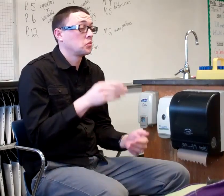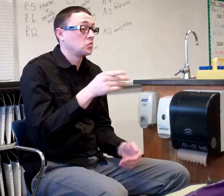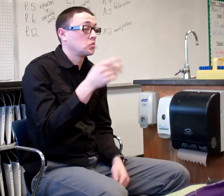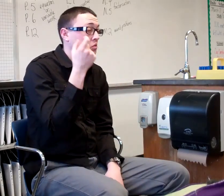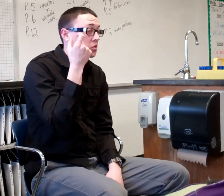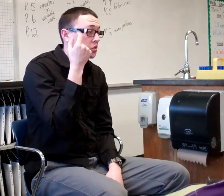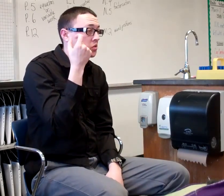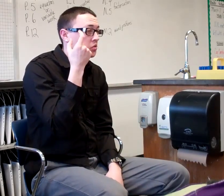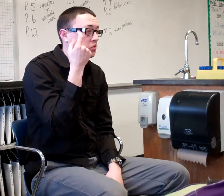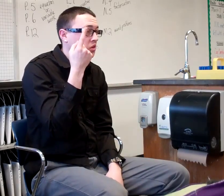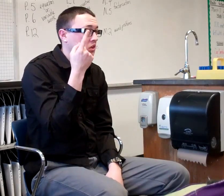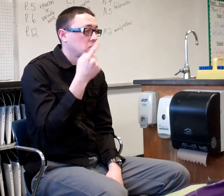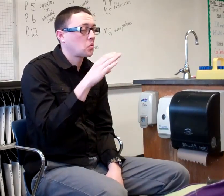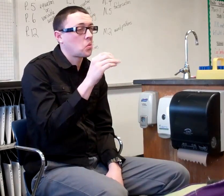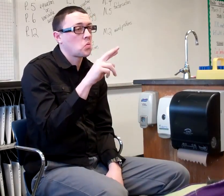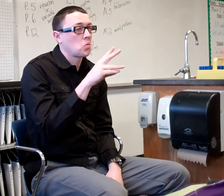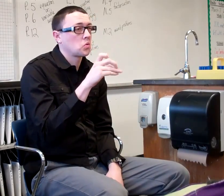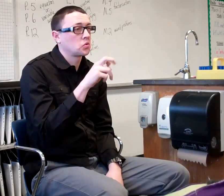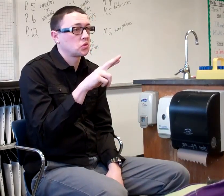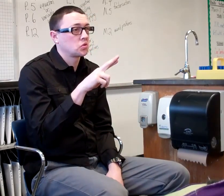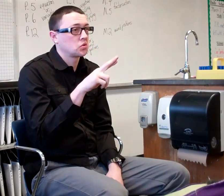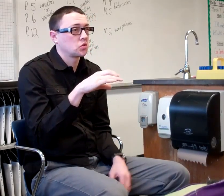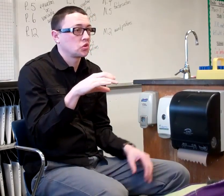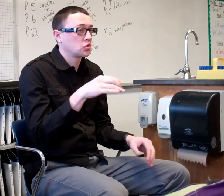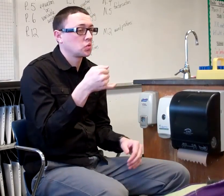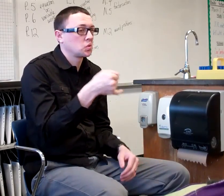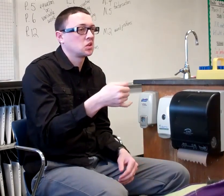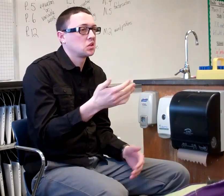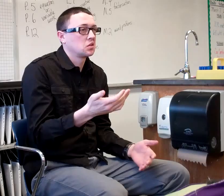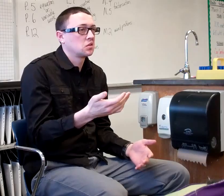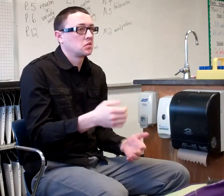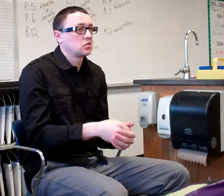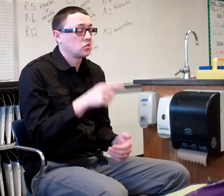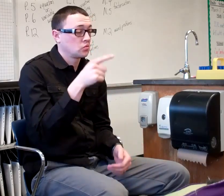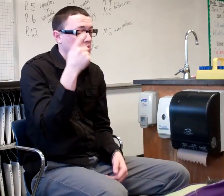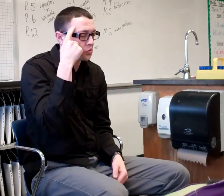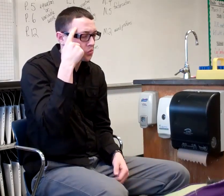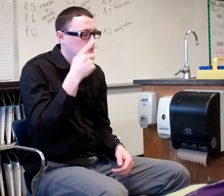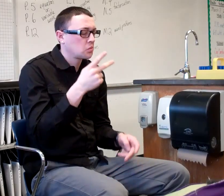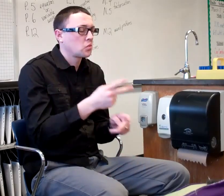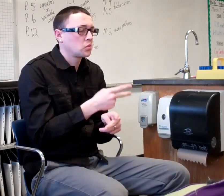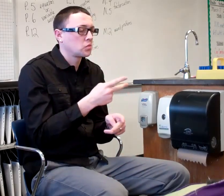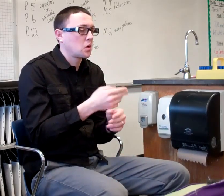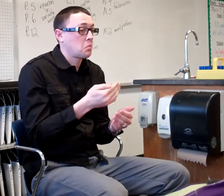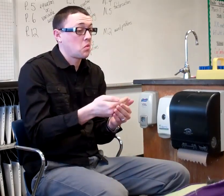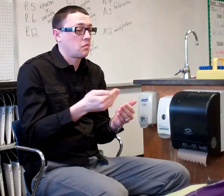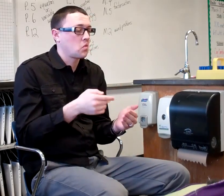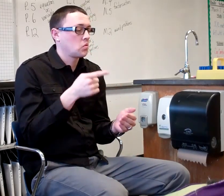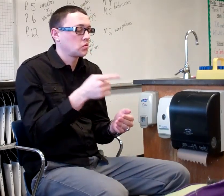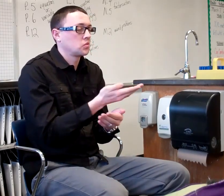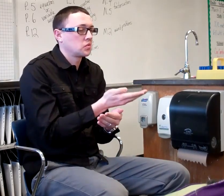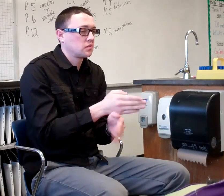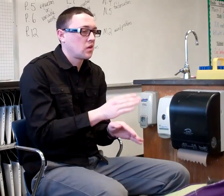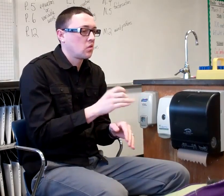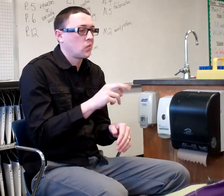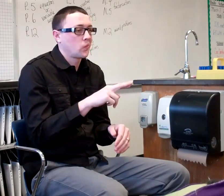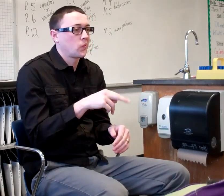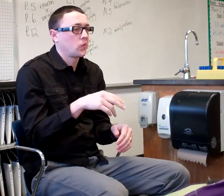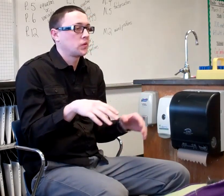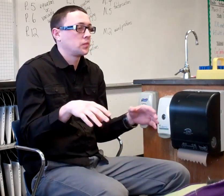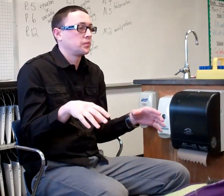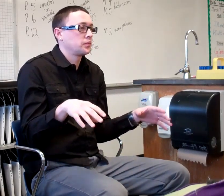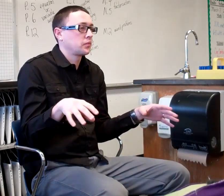main concept that you needed to show me. That you knew you had to multiply, divide before I add and subtract. Some of us didn't do that. I gave